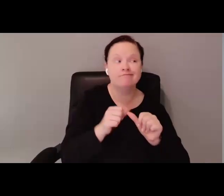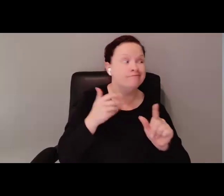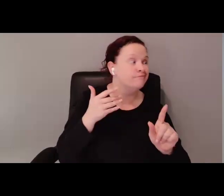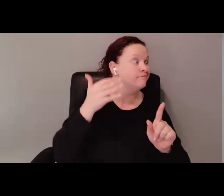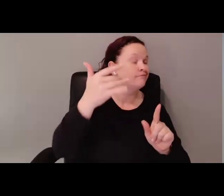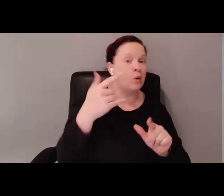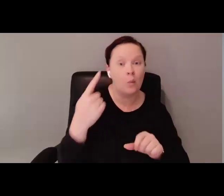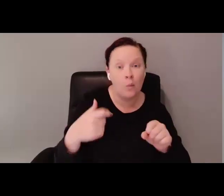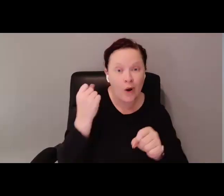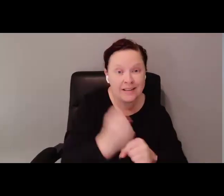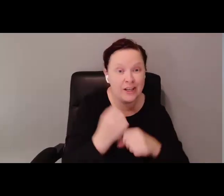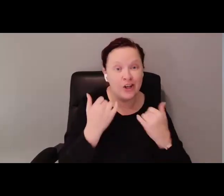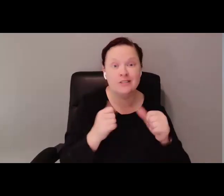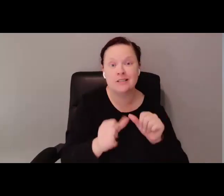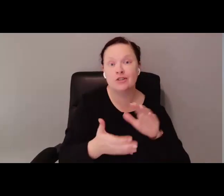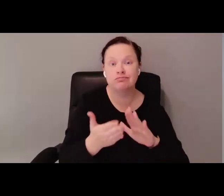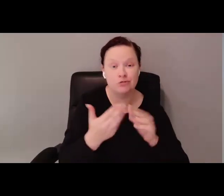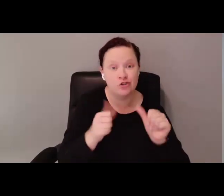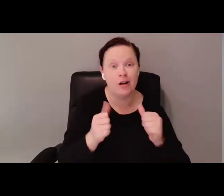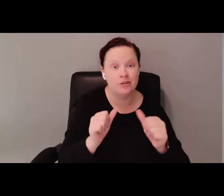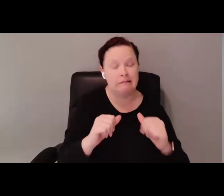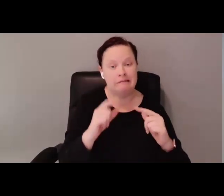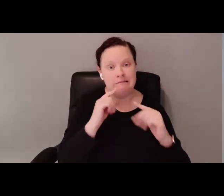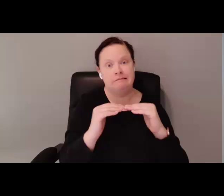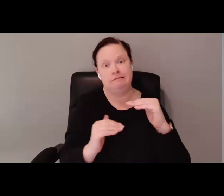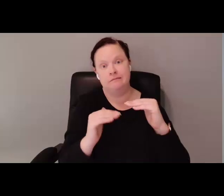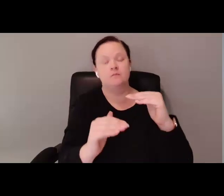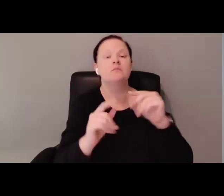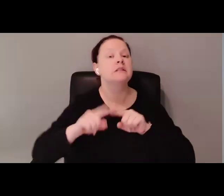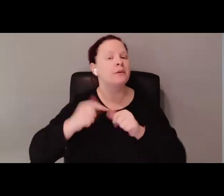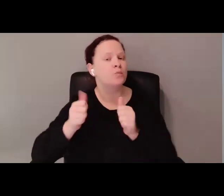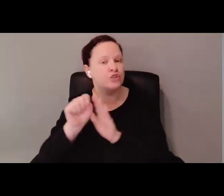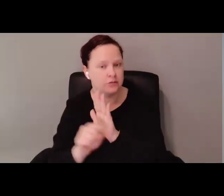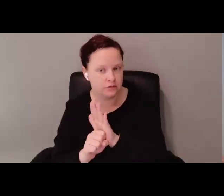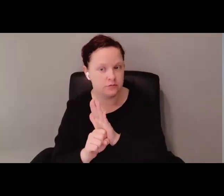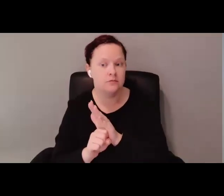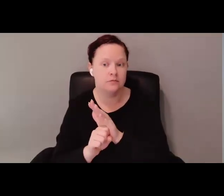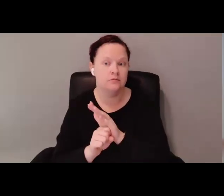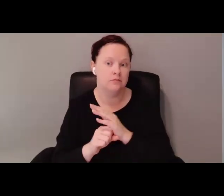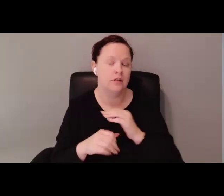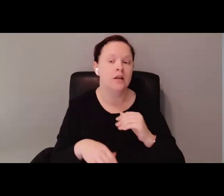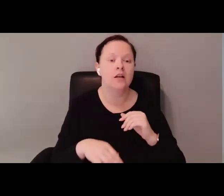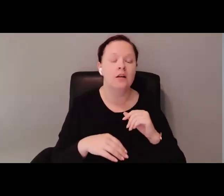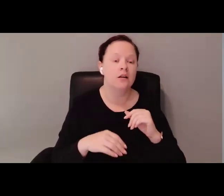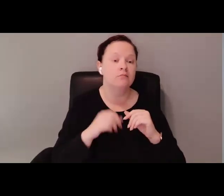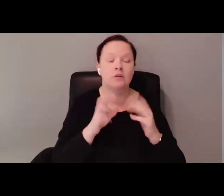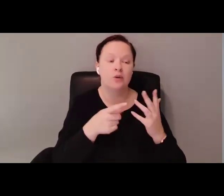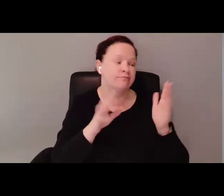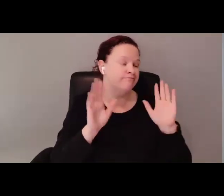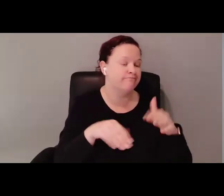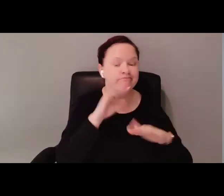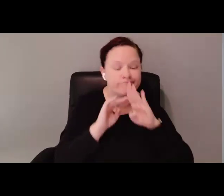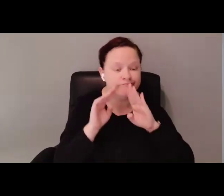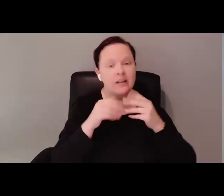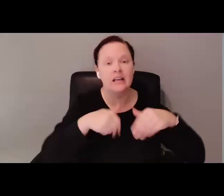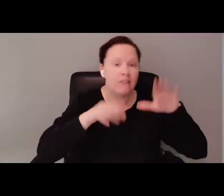a year or something, it depends on the state. Then they might, or you just give up or something happens with